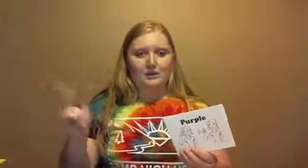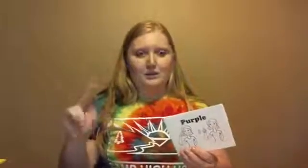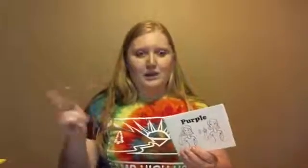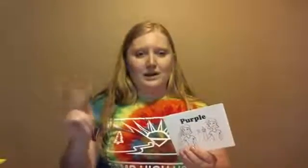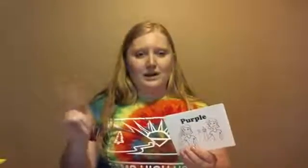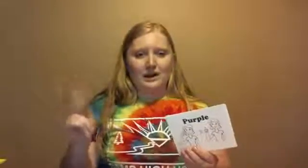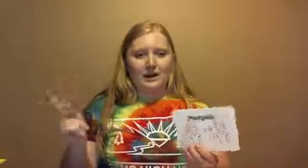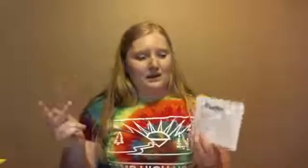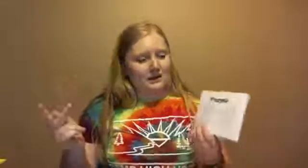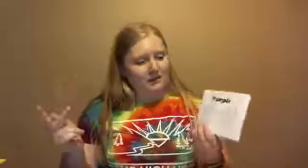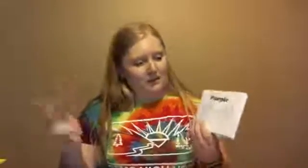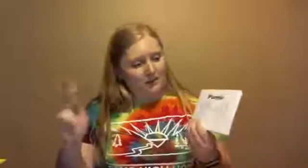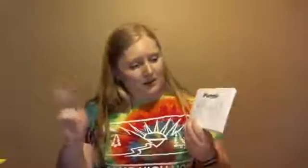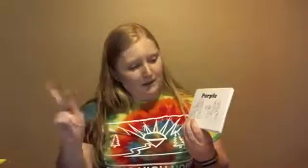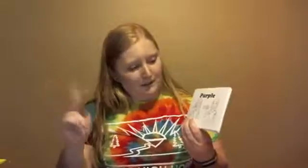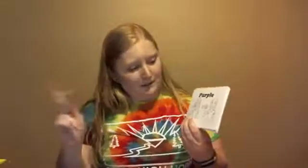wiggle your hand. Purple.